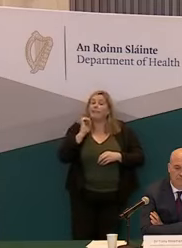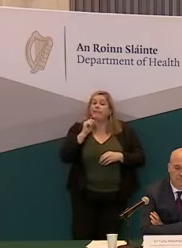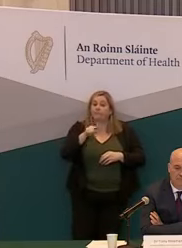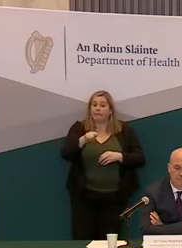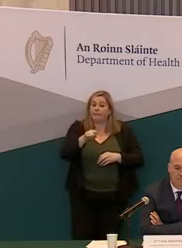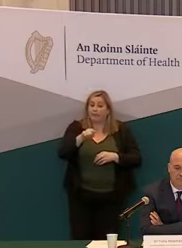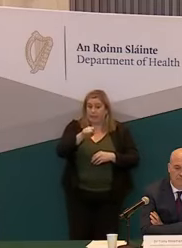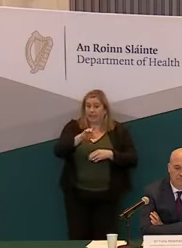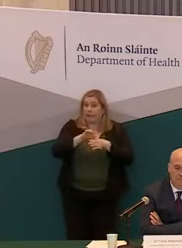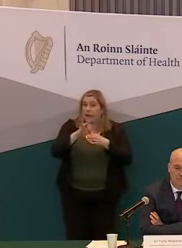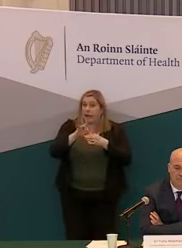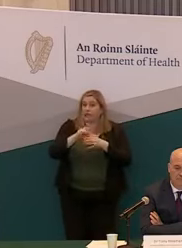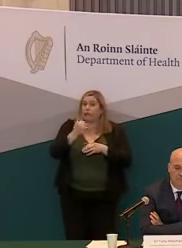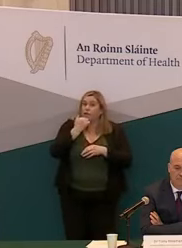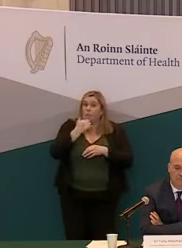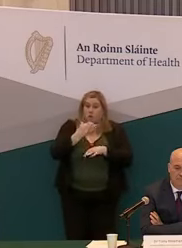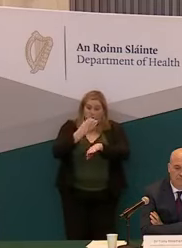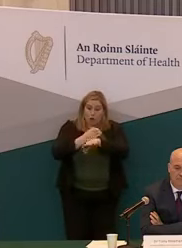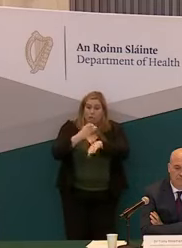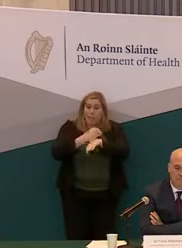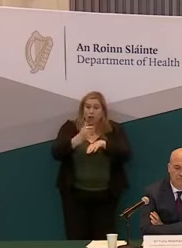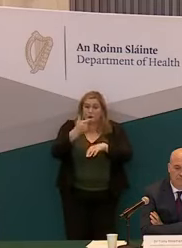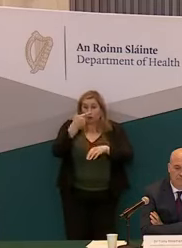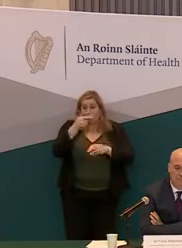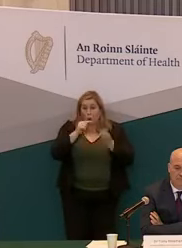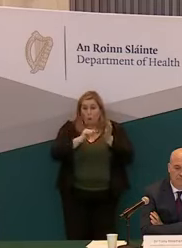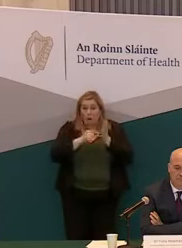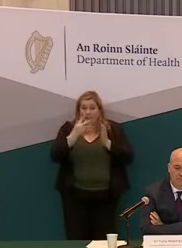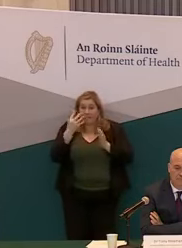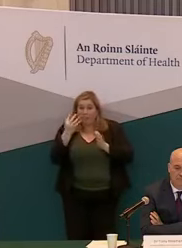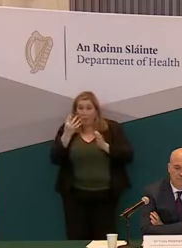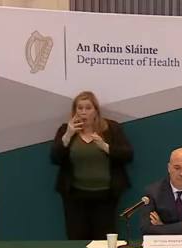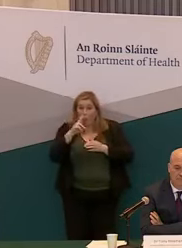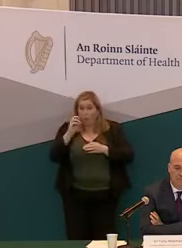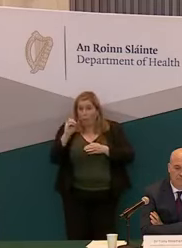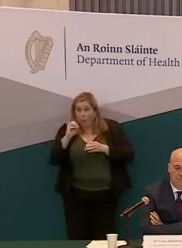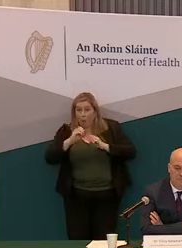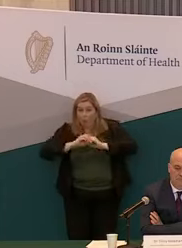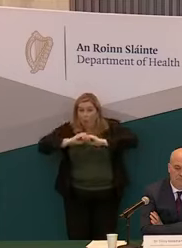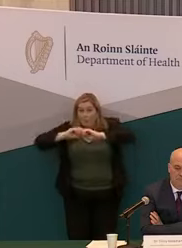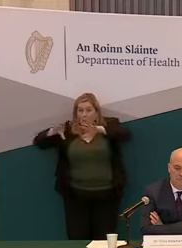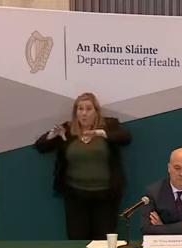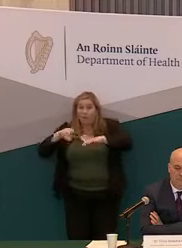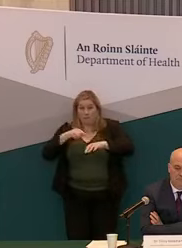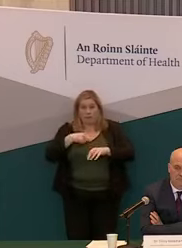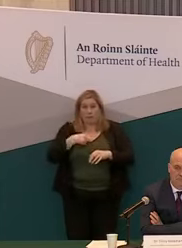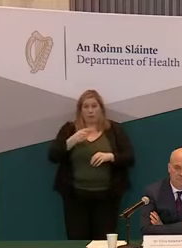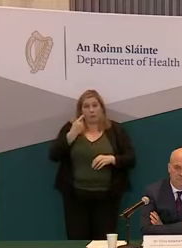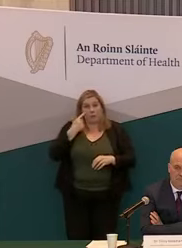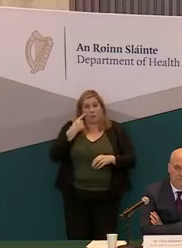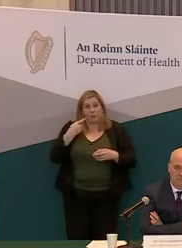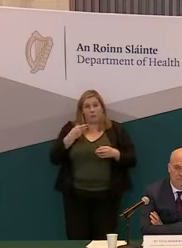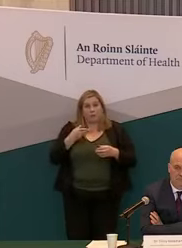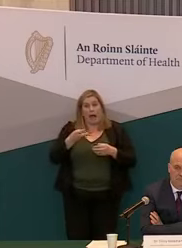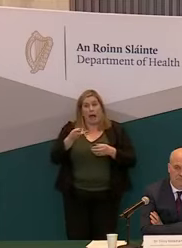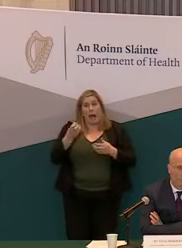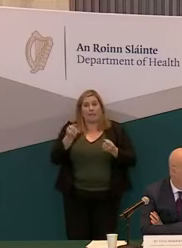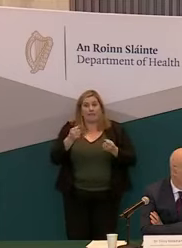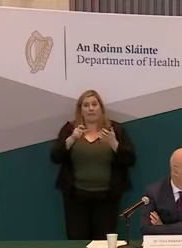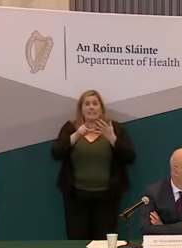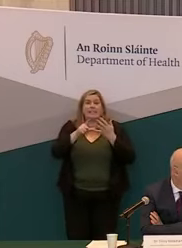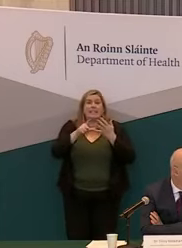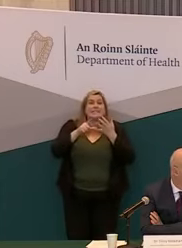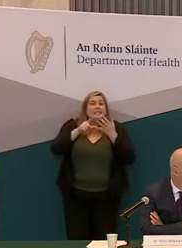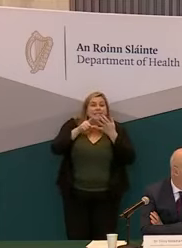that reproduction number of 2.4, we would have been looking at 7,800 cases today, not closer to